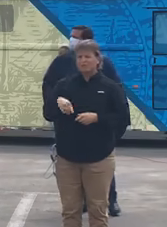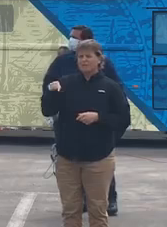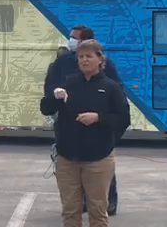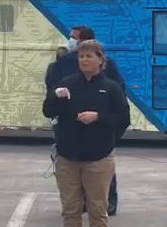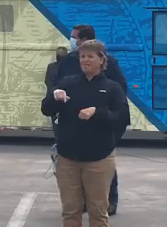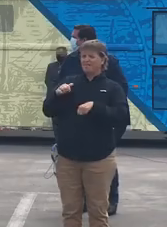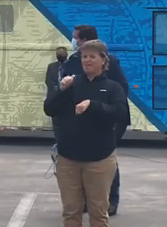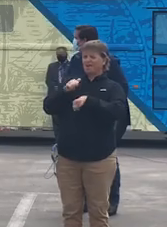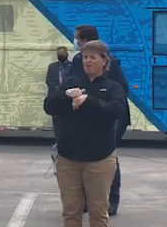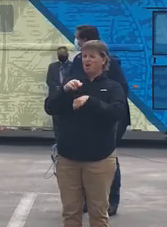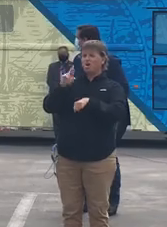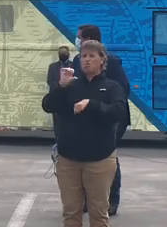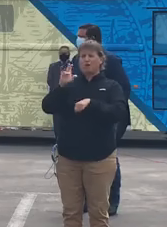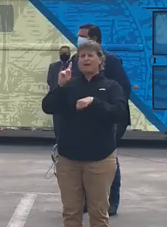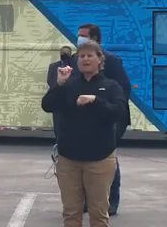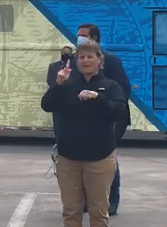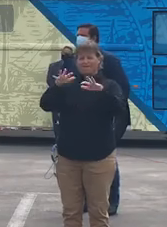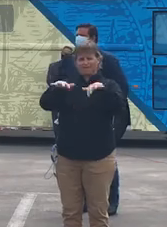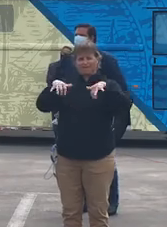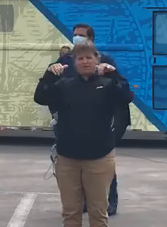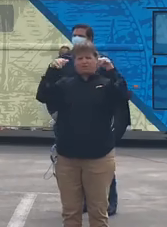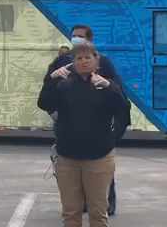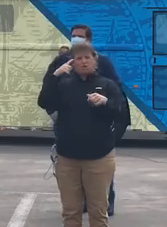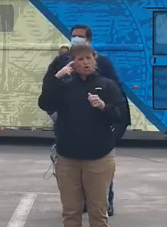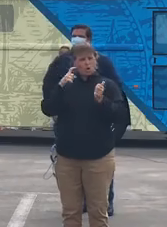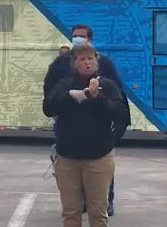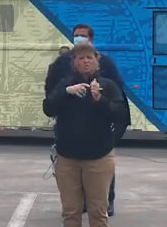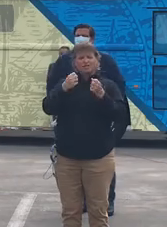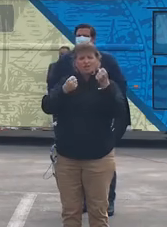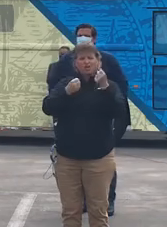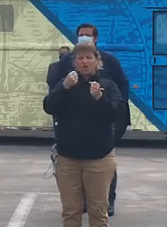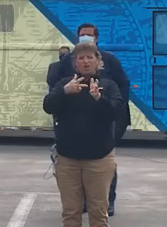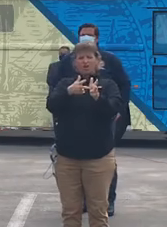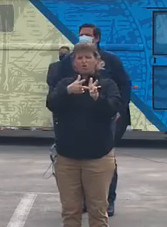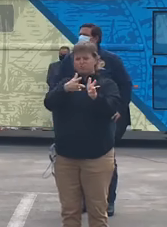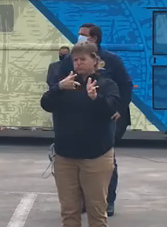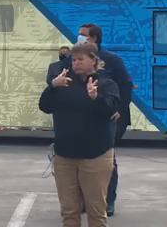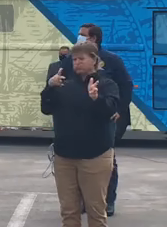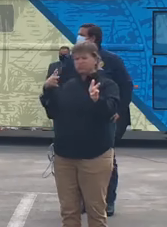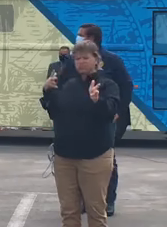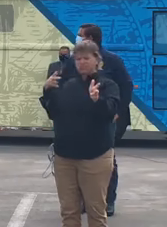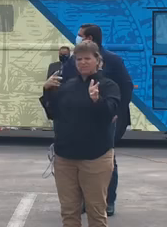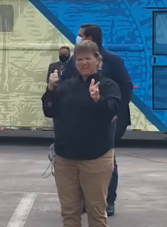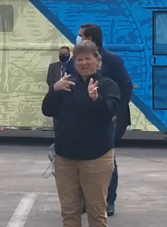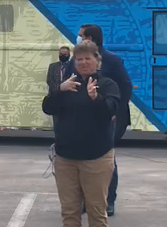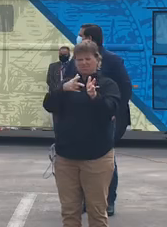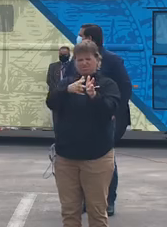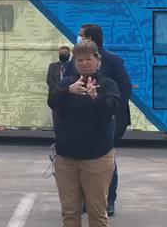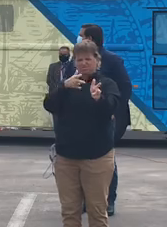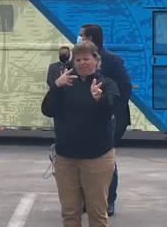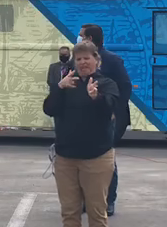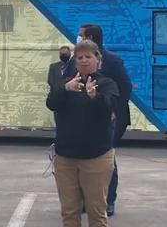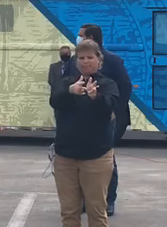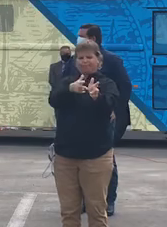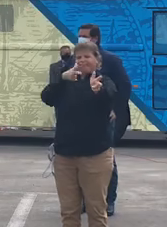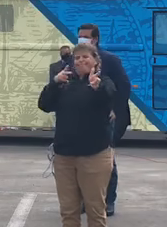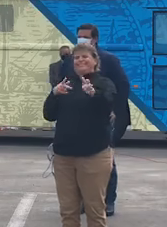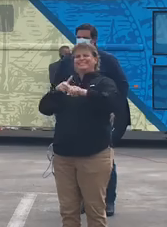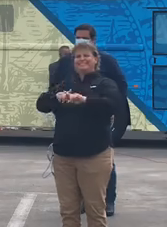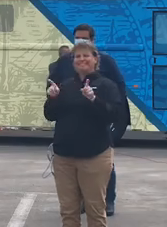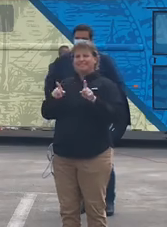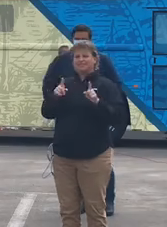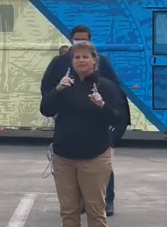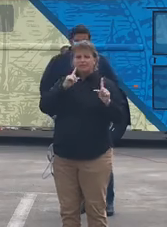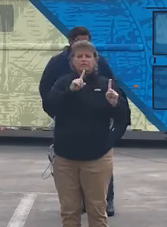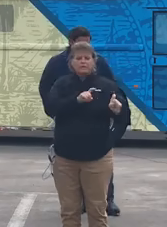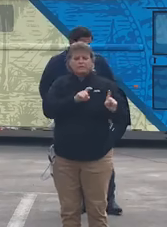here, the lines look a lot different. And so, we've talked about our capacity to test. We have the capacity to test based on lab